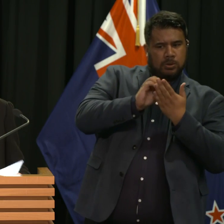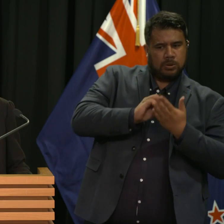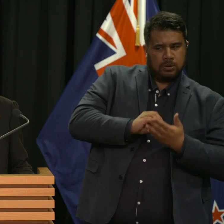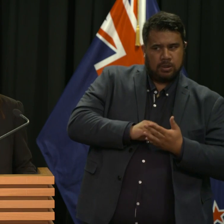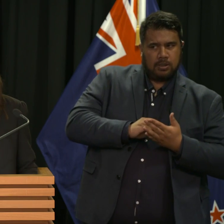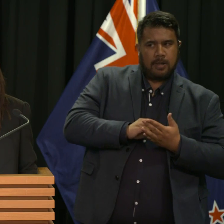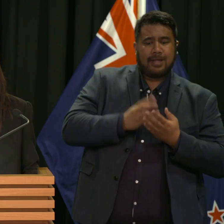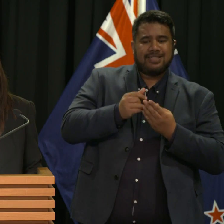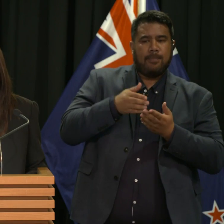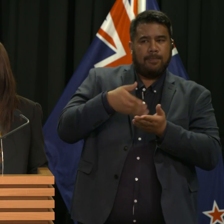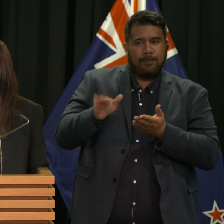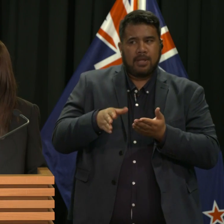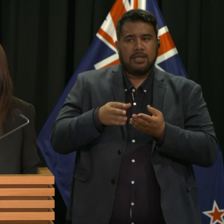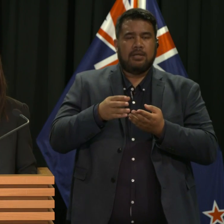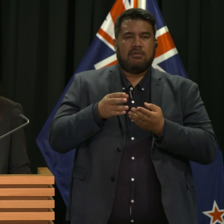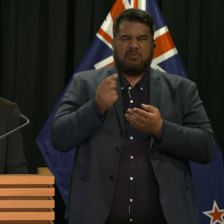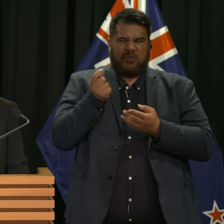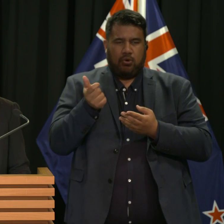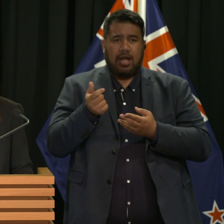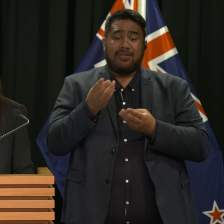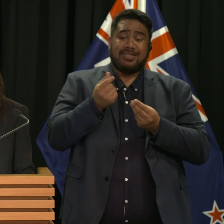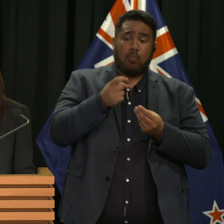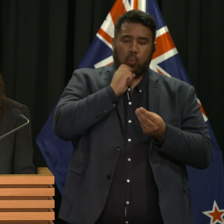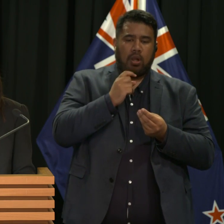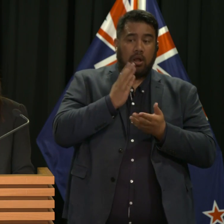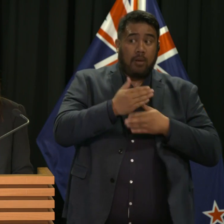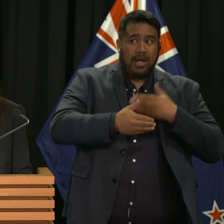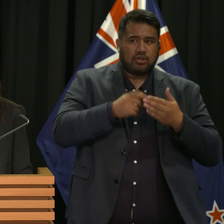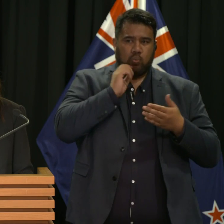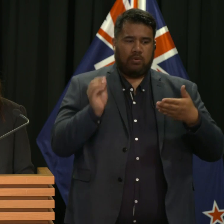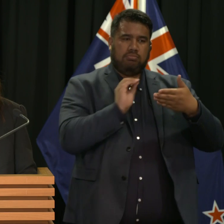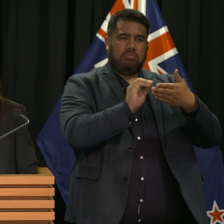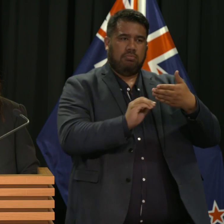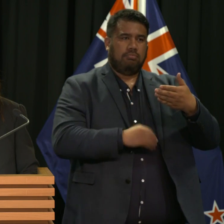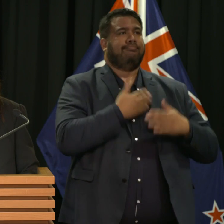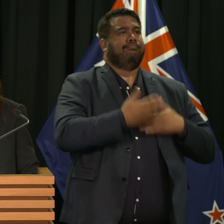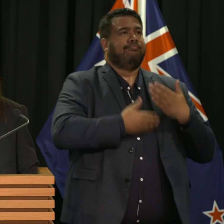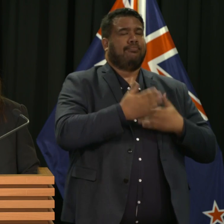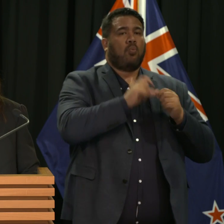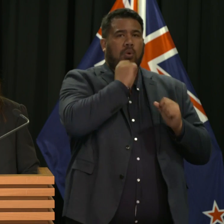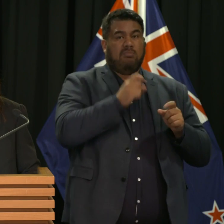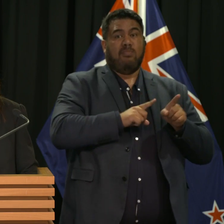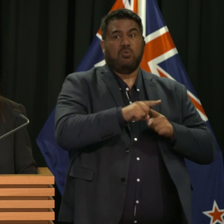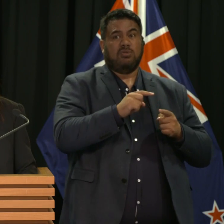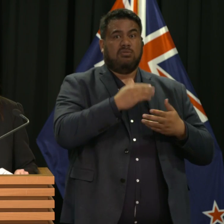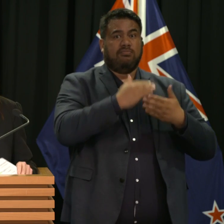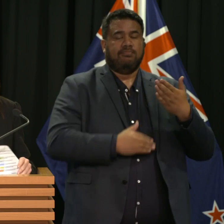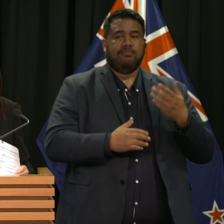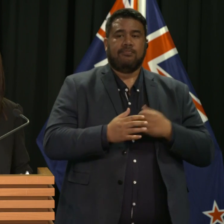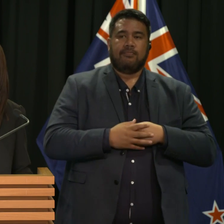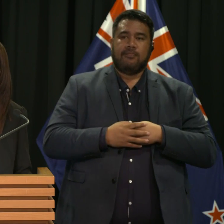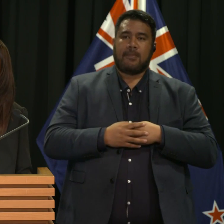have been rejected, which is the minority, and those where we're continuing to do work and take up some of their recommendations.